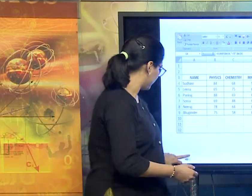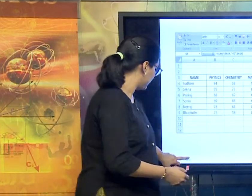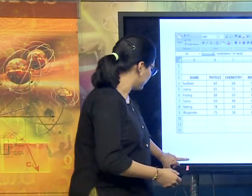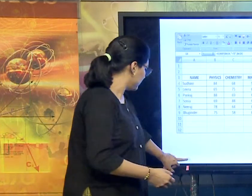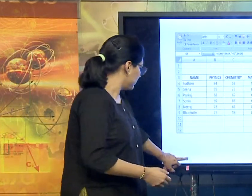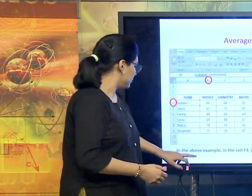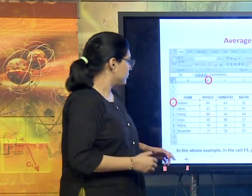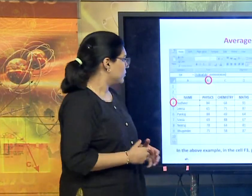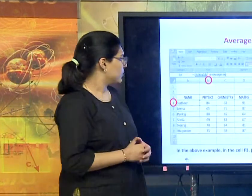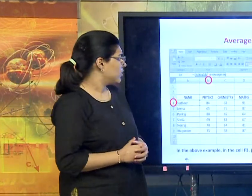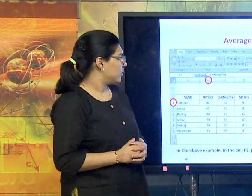us move ahead.